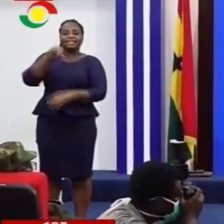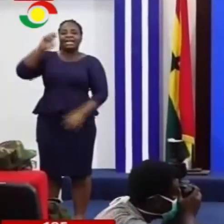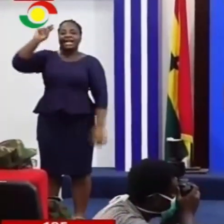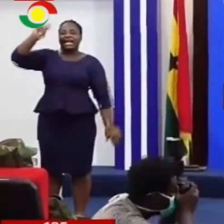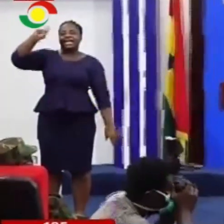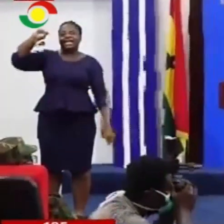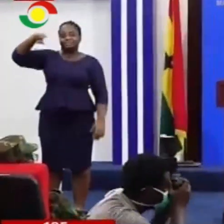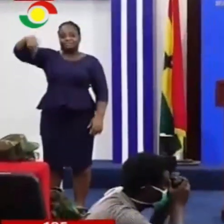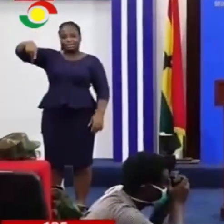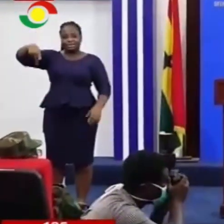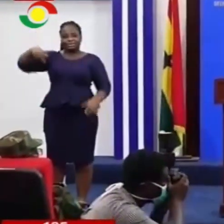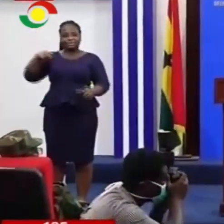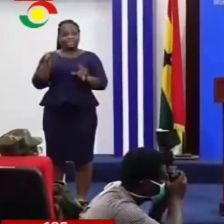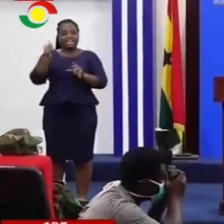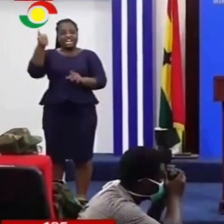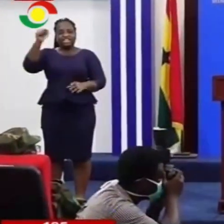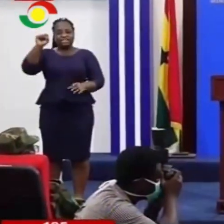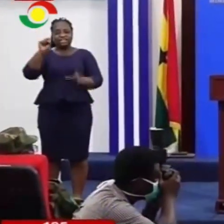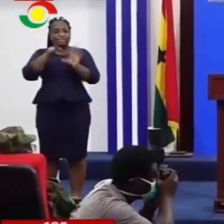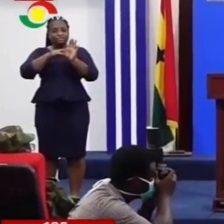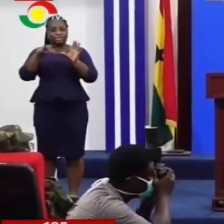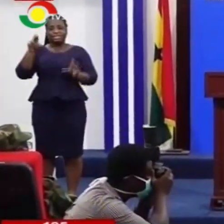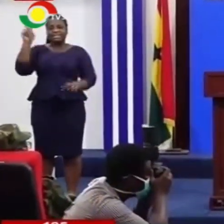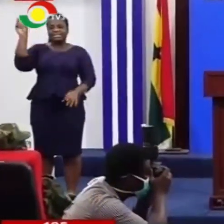Ashanti region persons with disability,